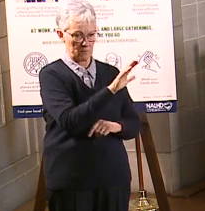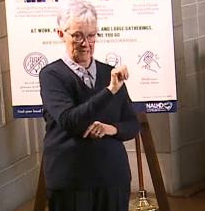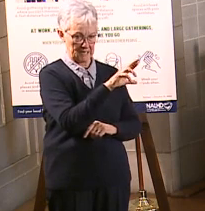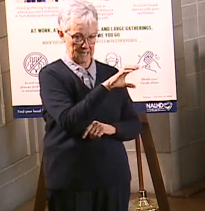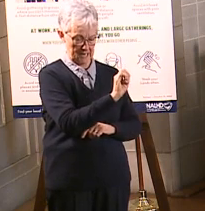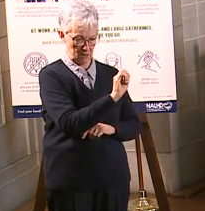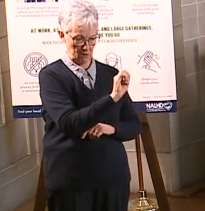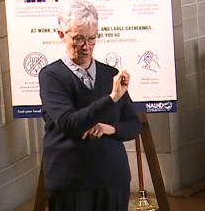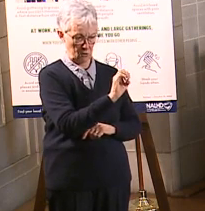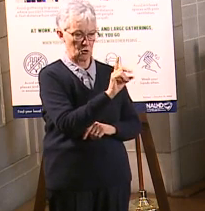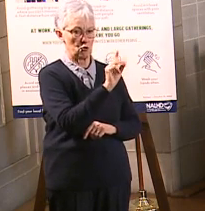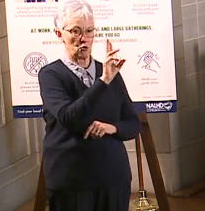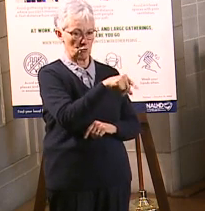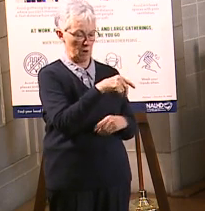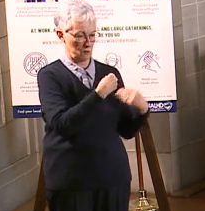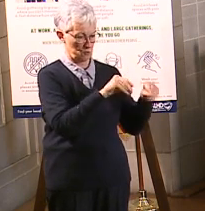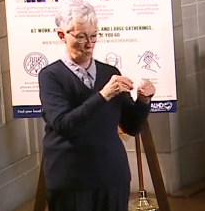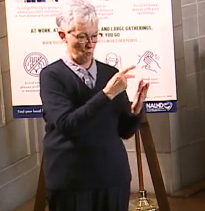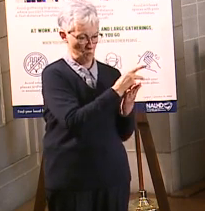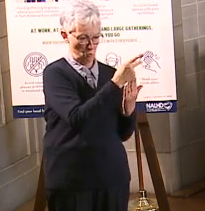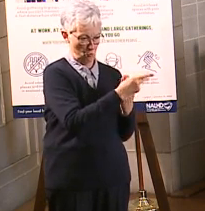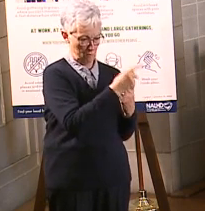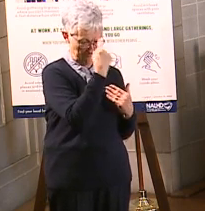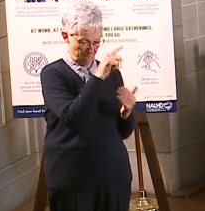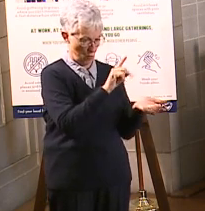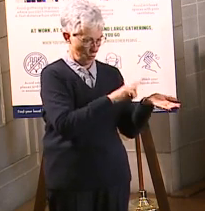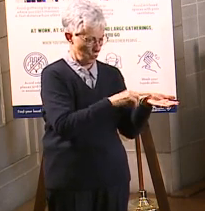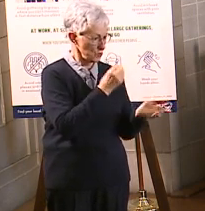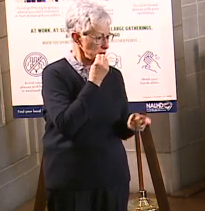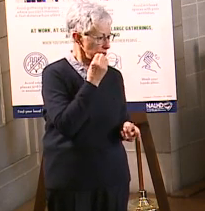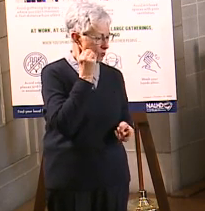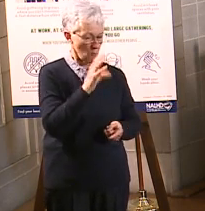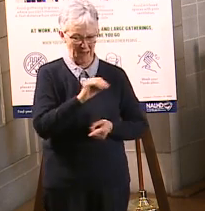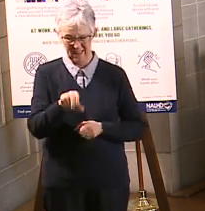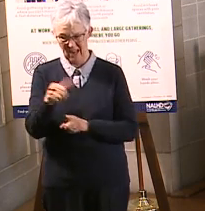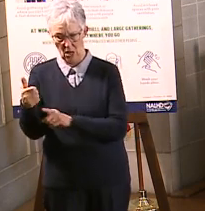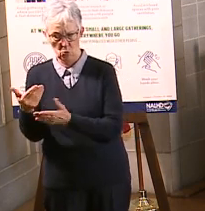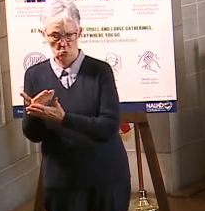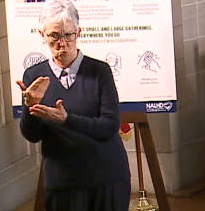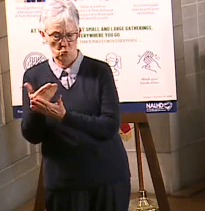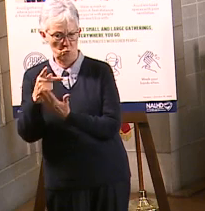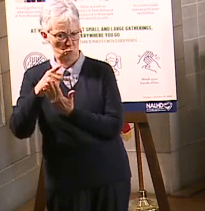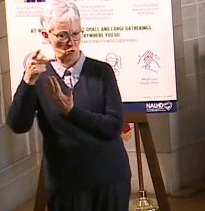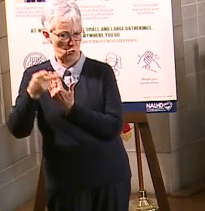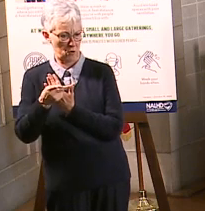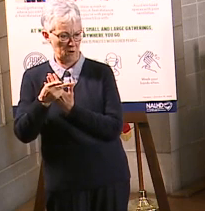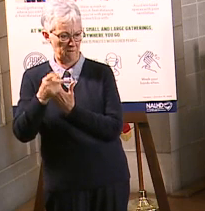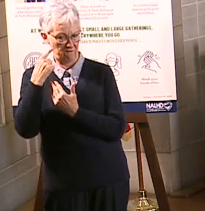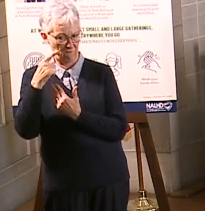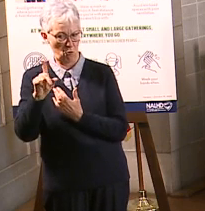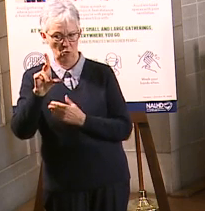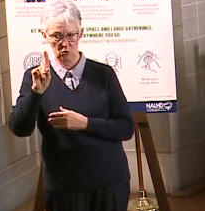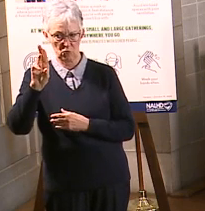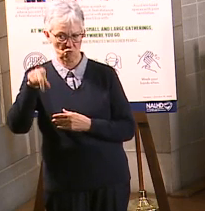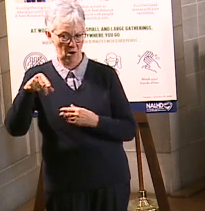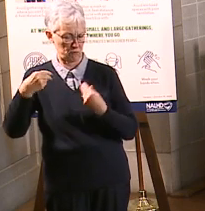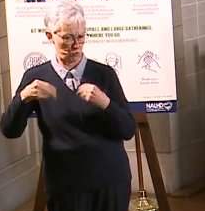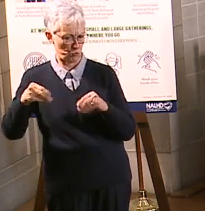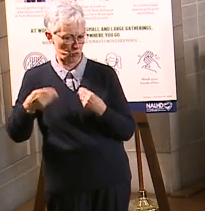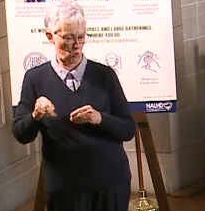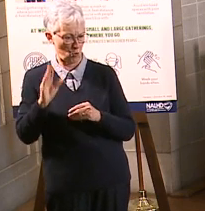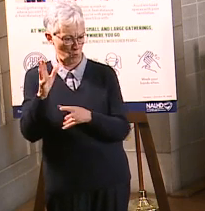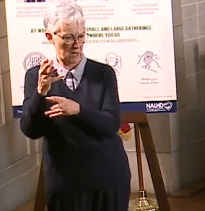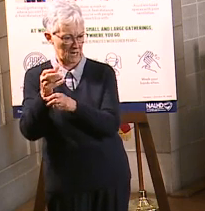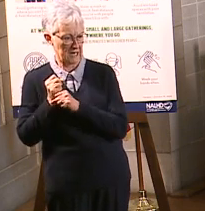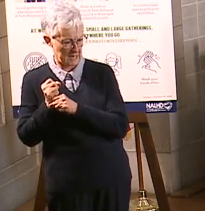pharmacy program that is going to be starting next week. And then talk a little bit about how people will be able to get